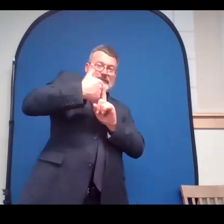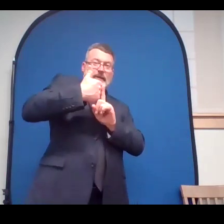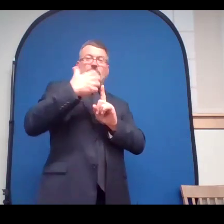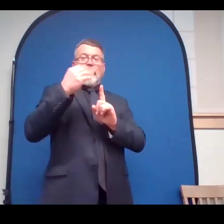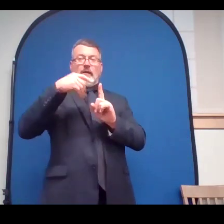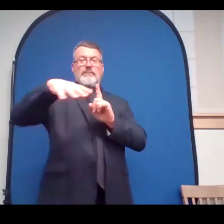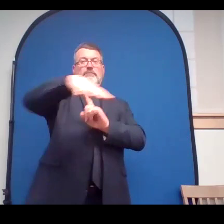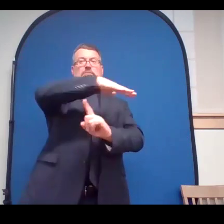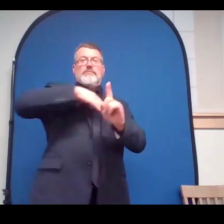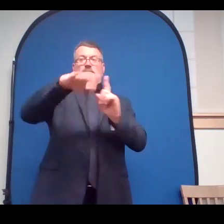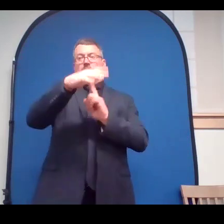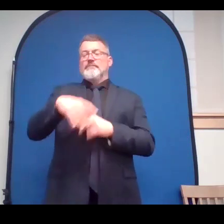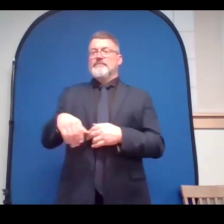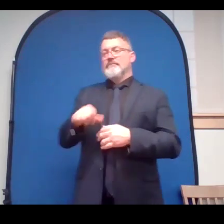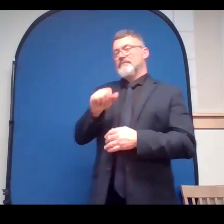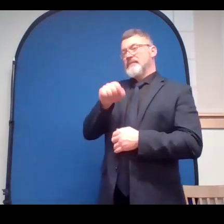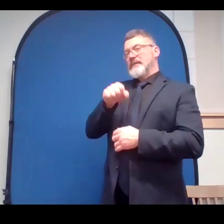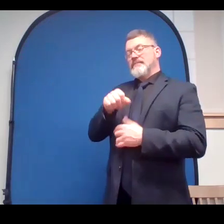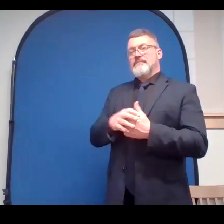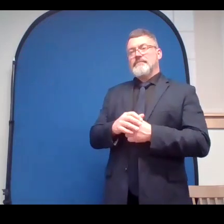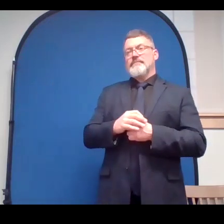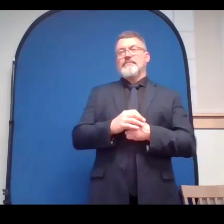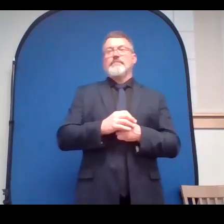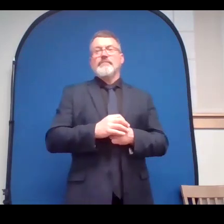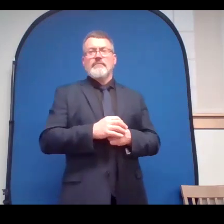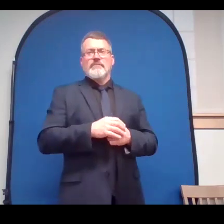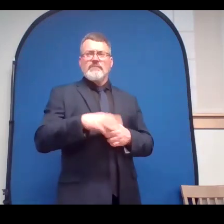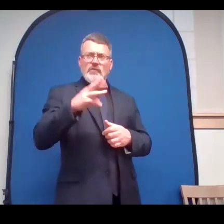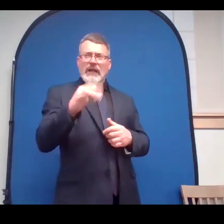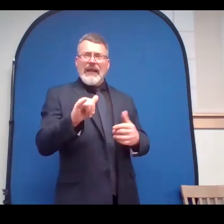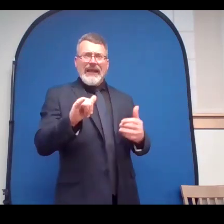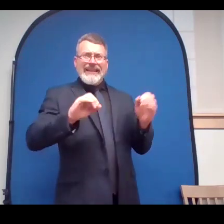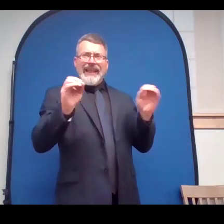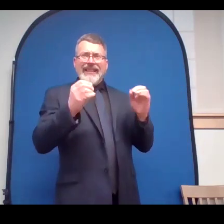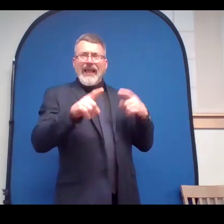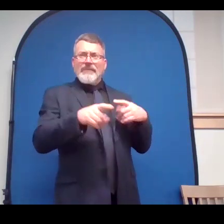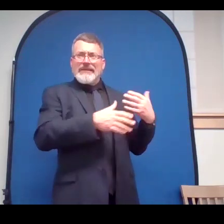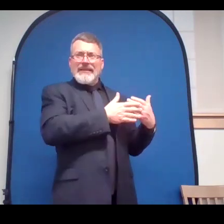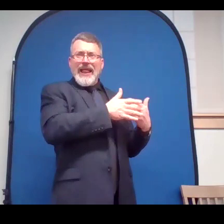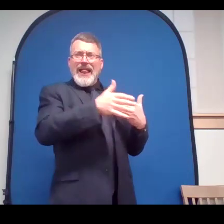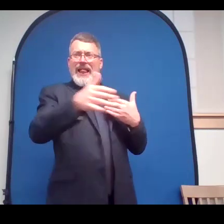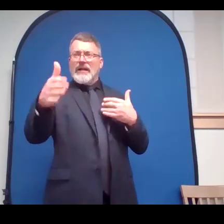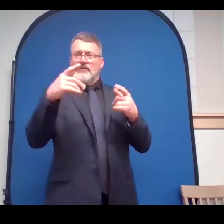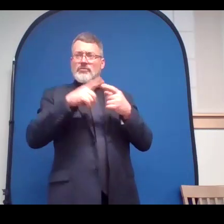Yeah. And that's because nothing had been done to convince you otherwise. Yes, ma'am.